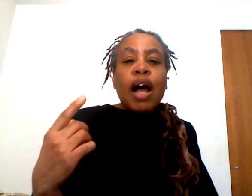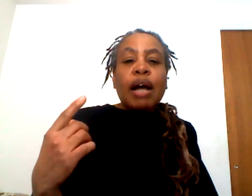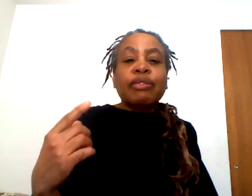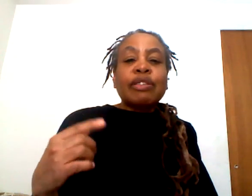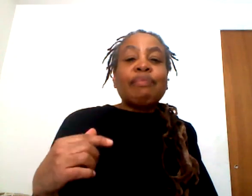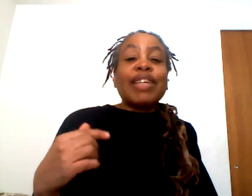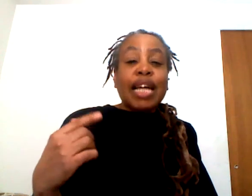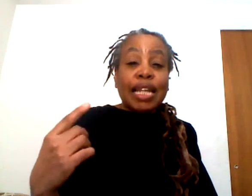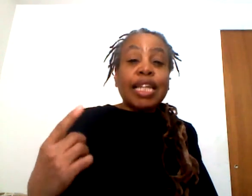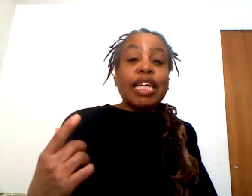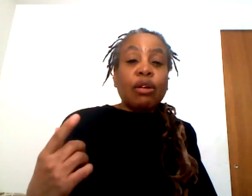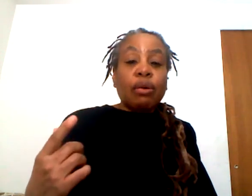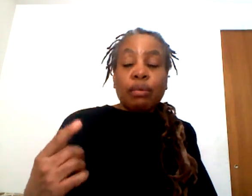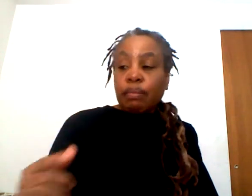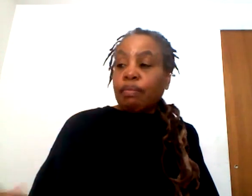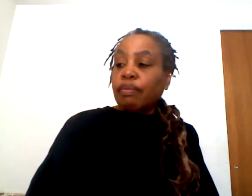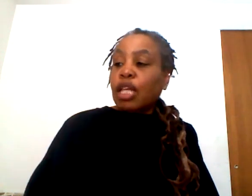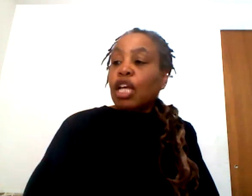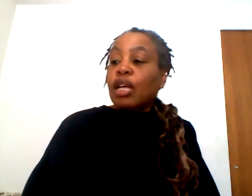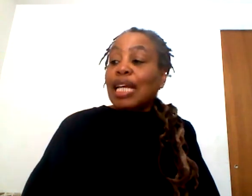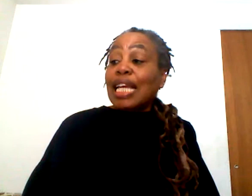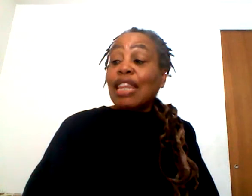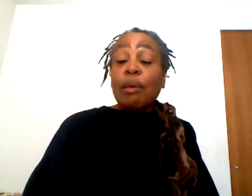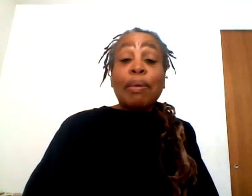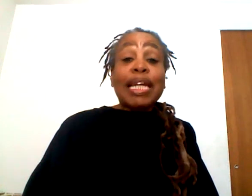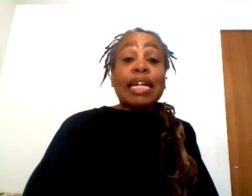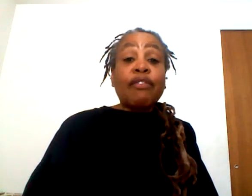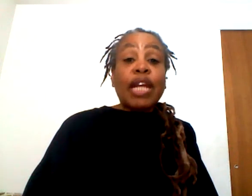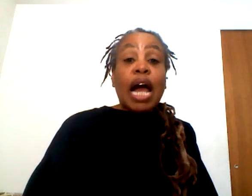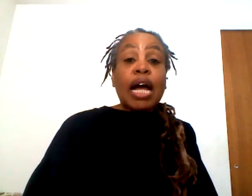involves something legal. In the blink of an eye.